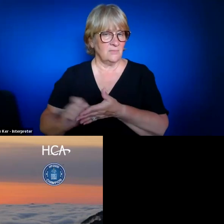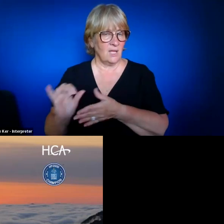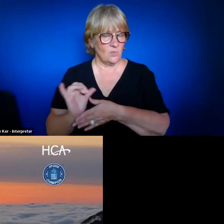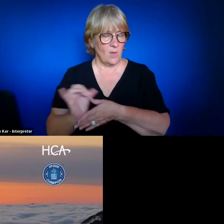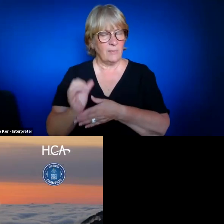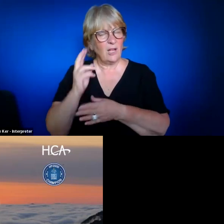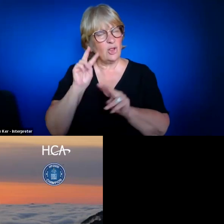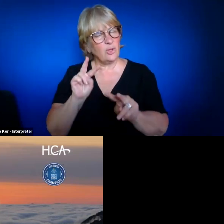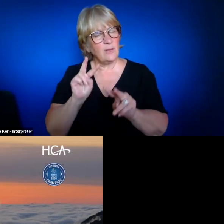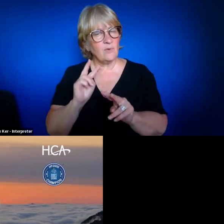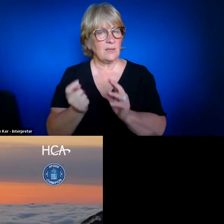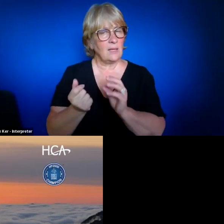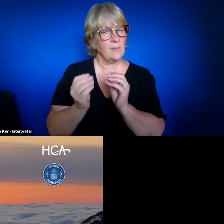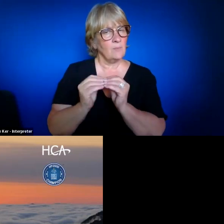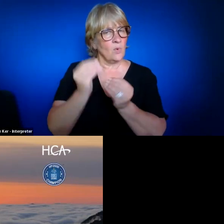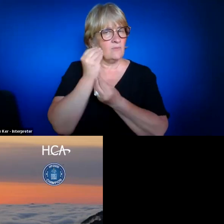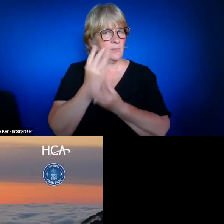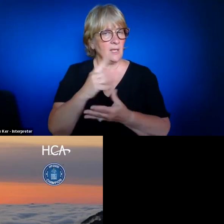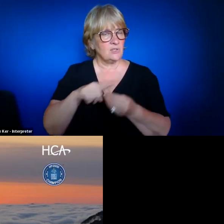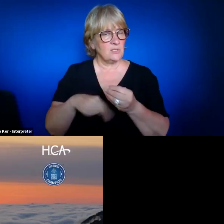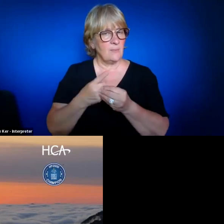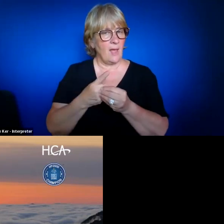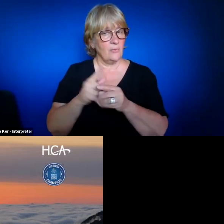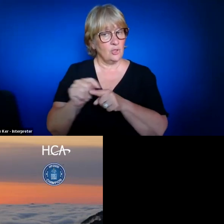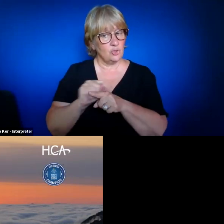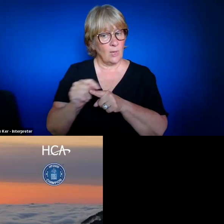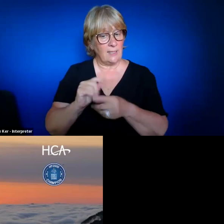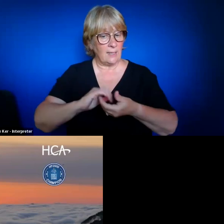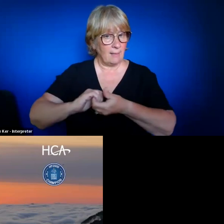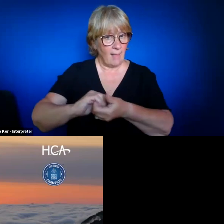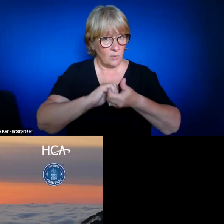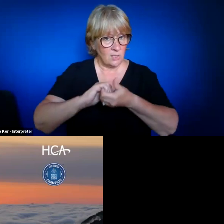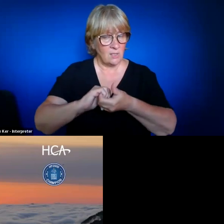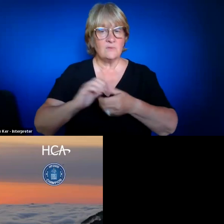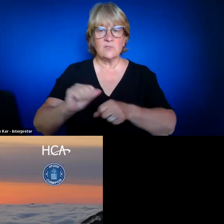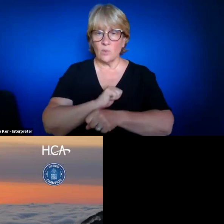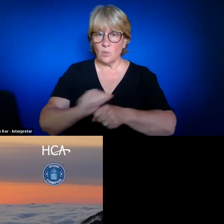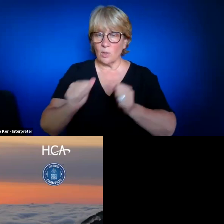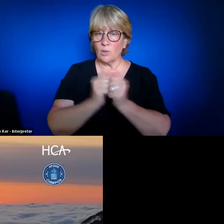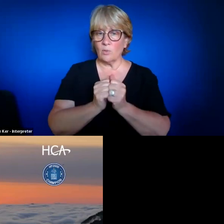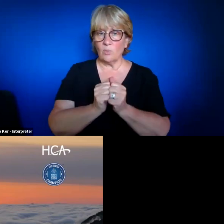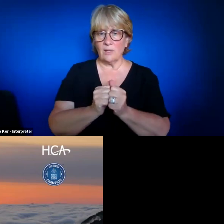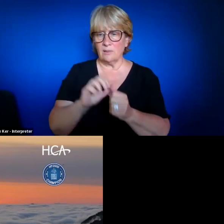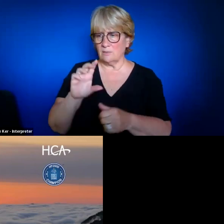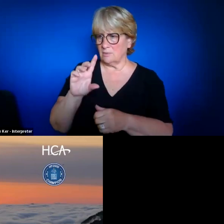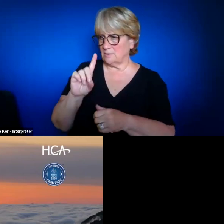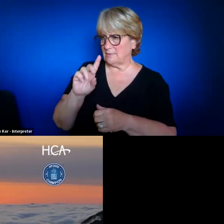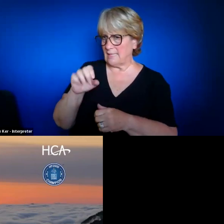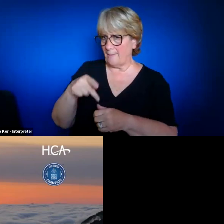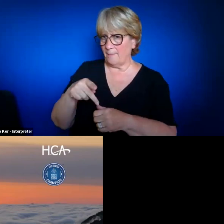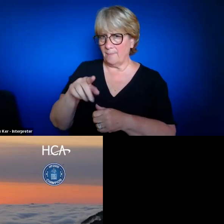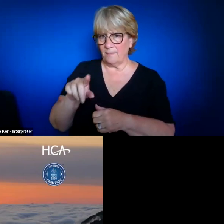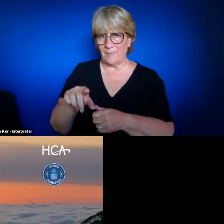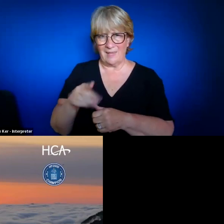little bit more concrete information about the training collaboratives, about our work with UW-BHI, and about the